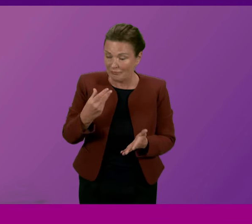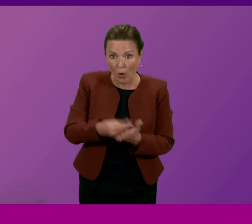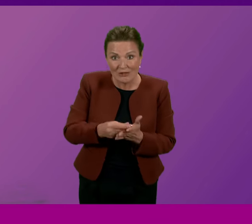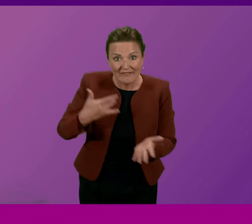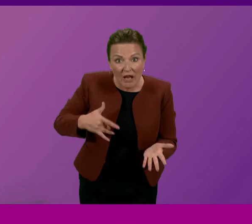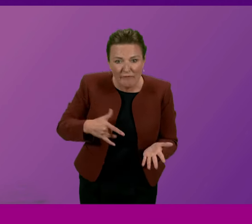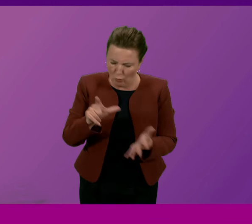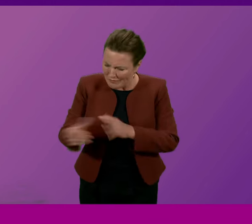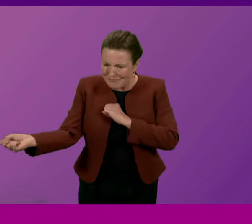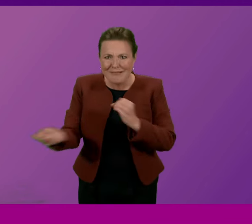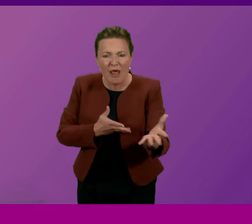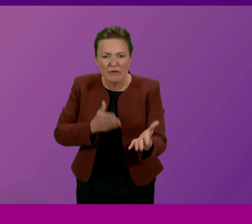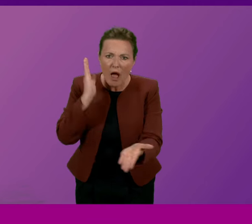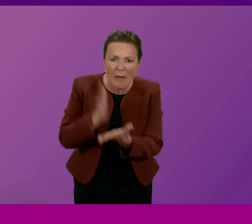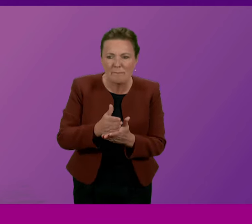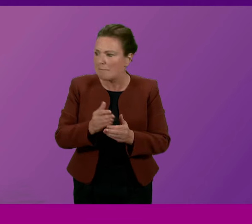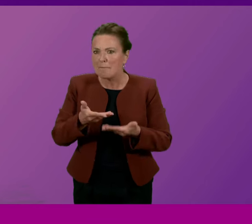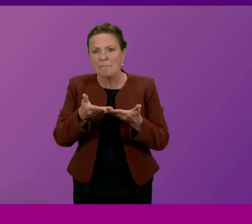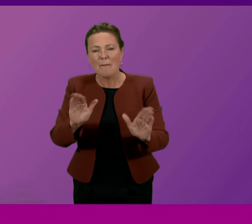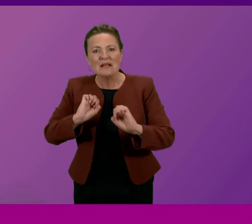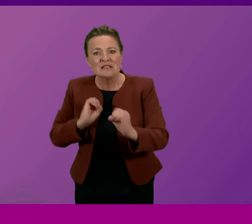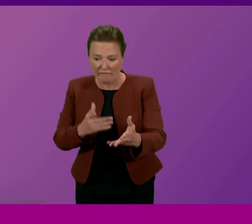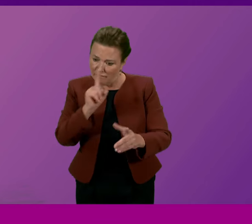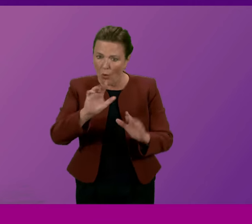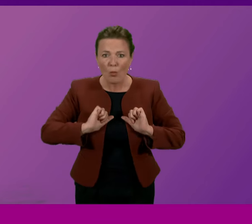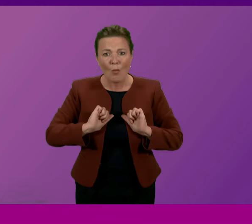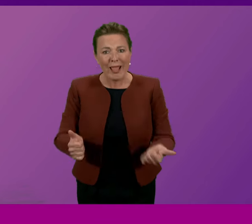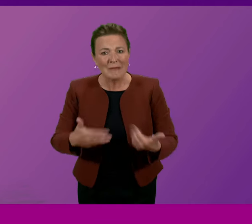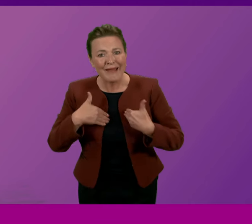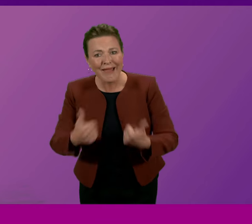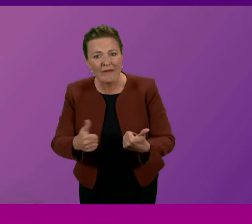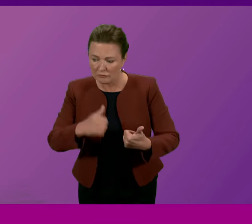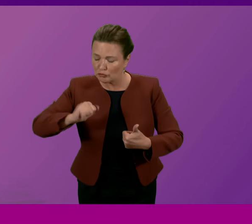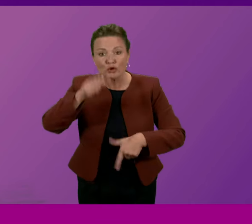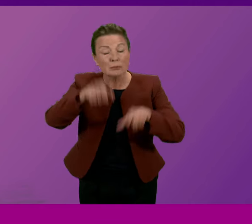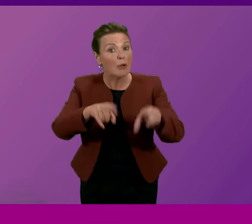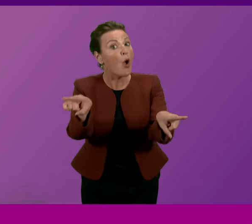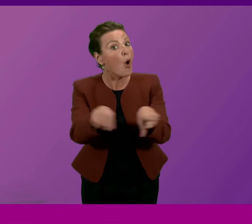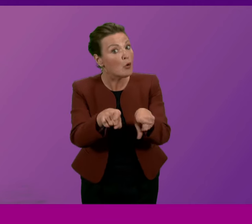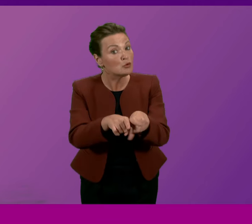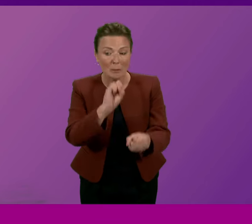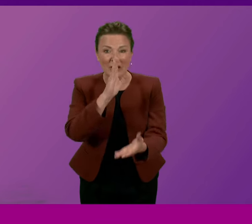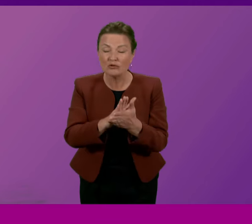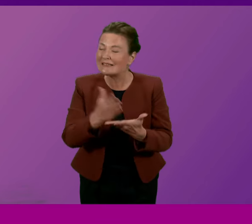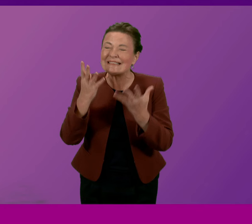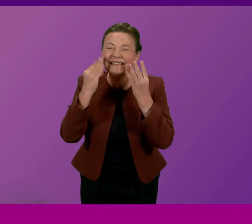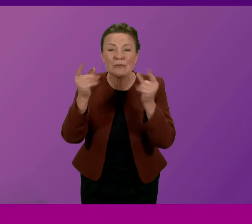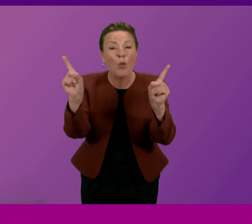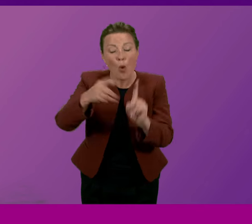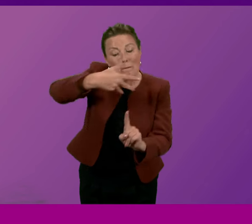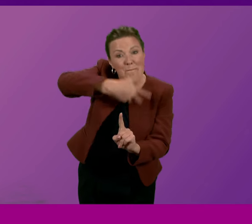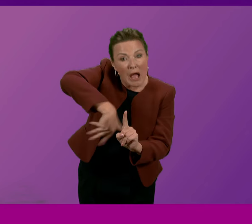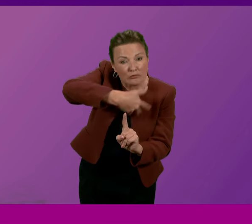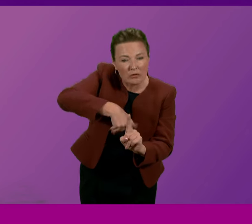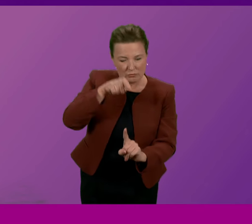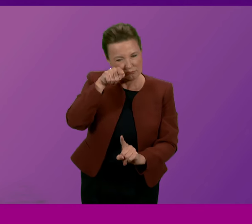services essential for the well-being of Scotland's people, and to ensure that everyone, no matter their background, can fulfil their potential and